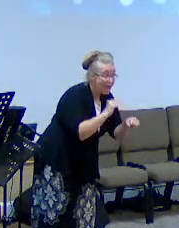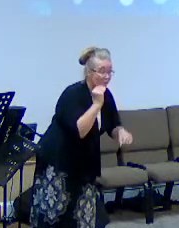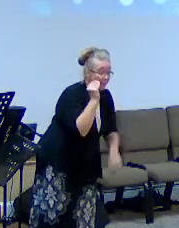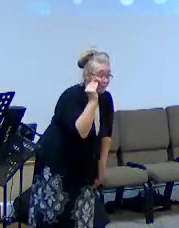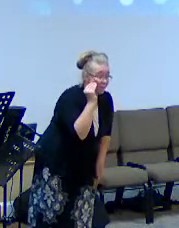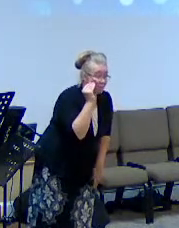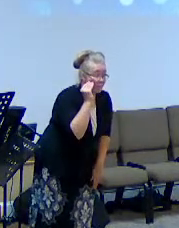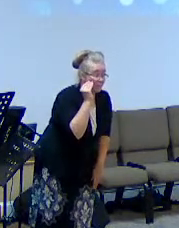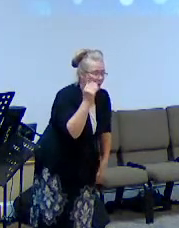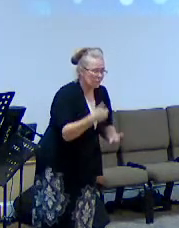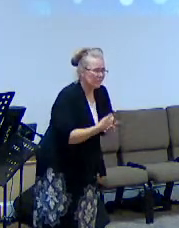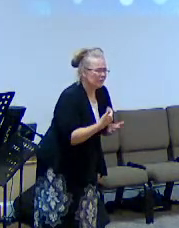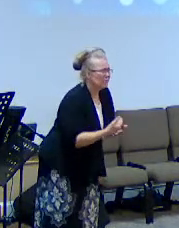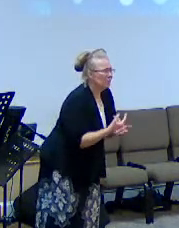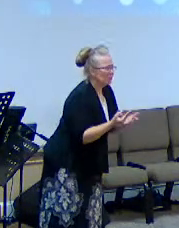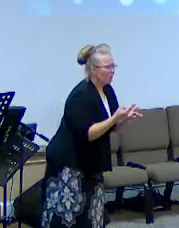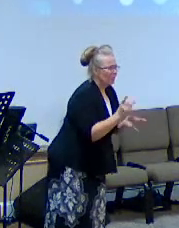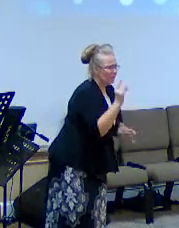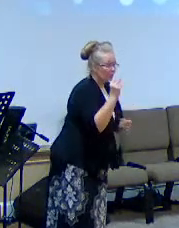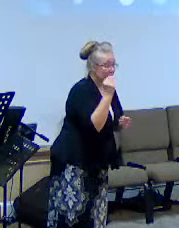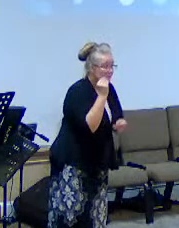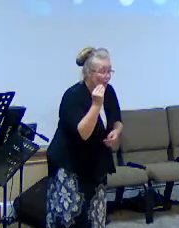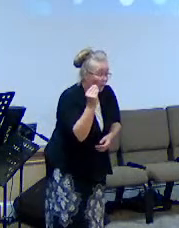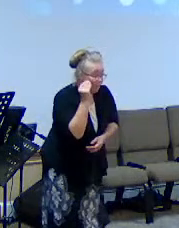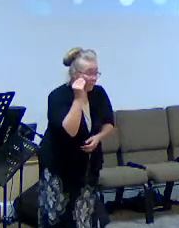You're going to be renewed with the Holy Ghost at home.